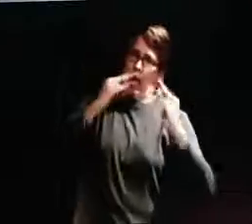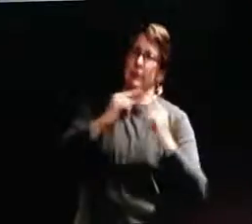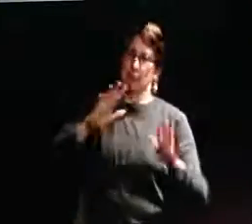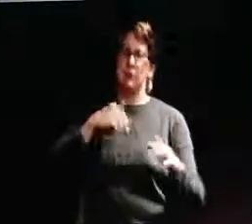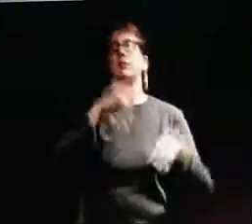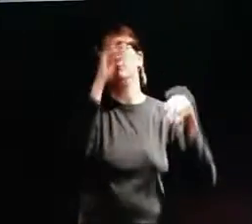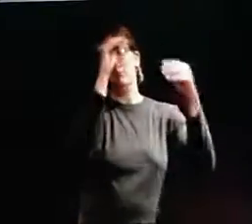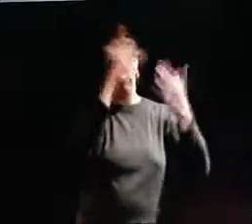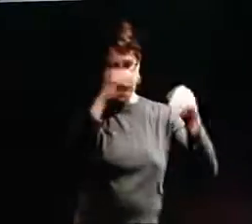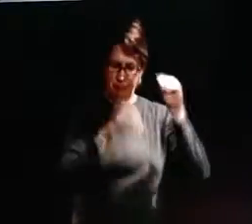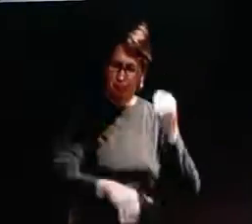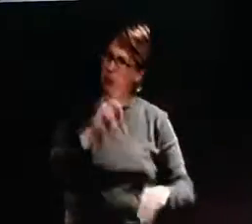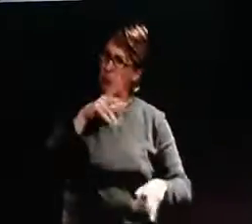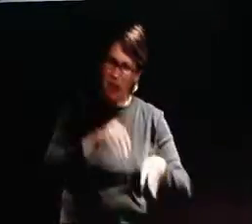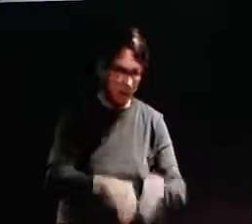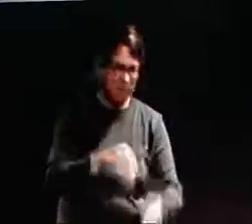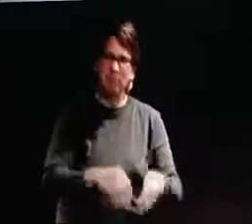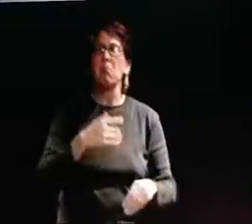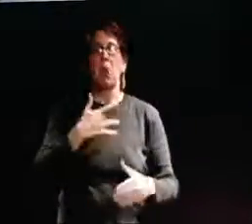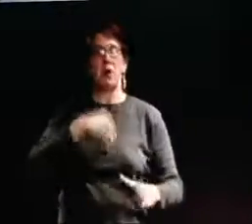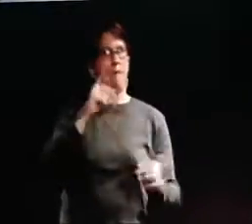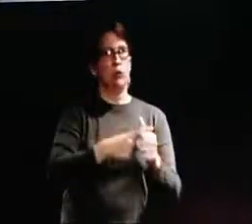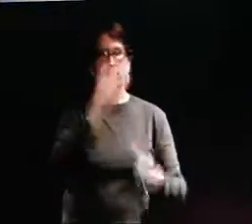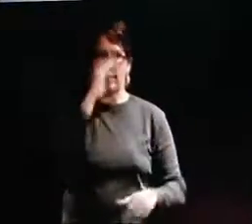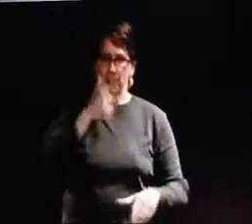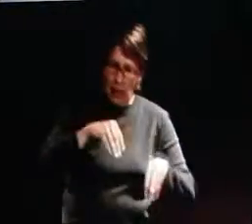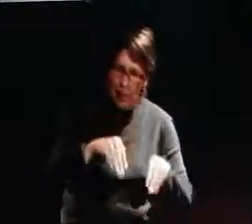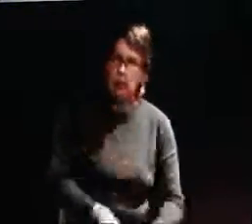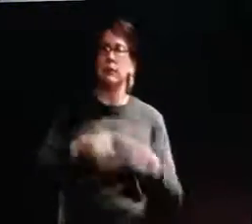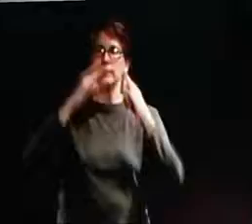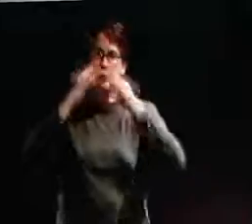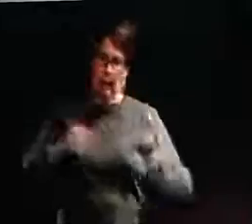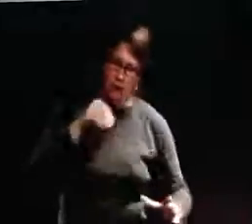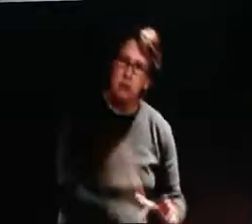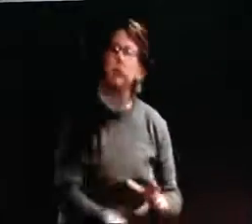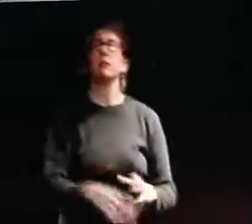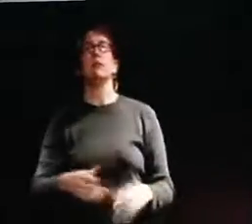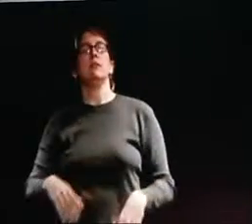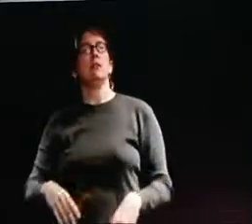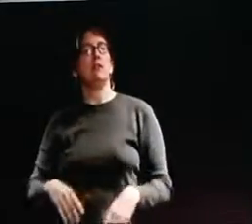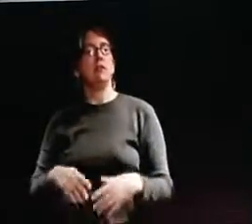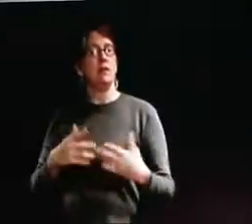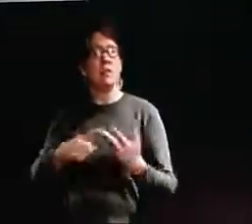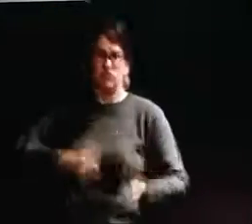bag, camping gear is what I put into the Duluth pack. Again, the tent, the sleeping